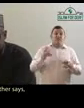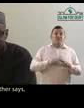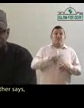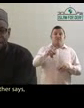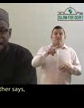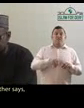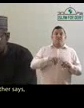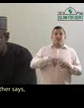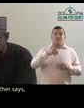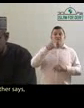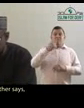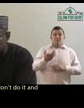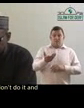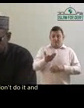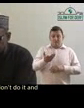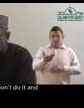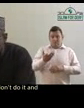says,